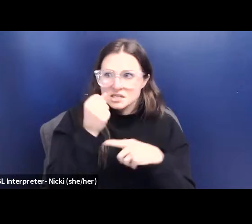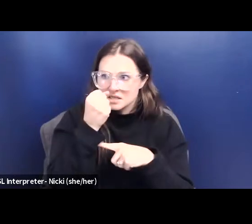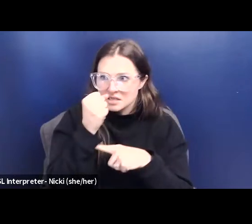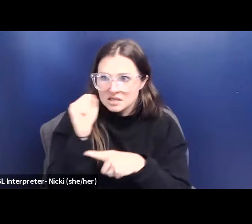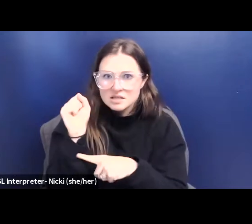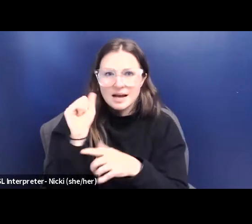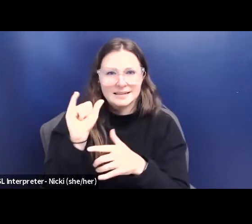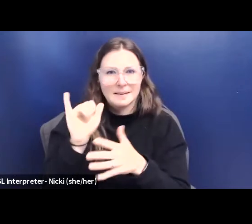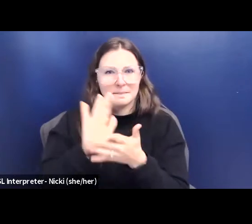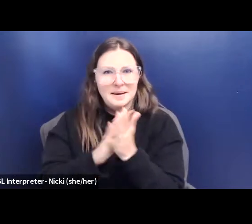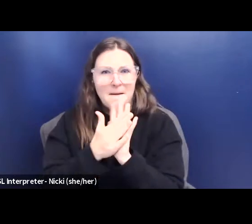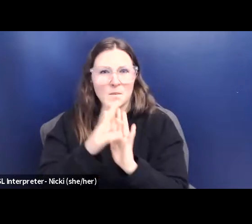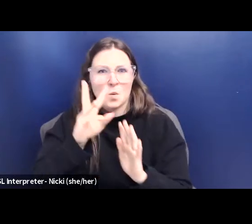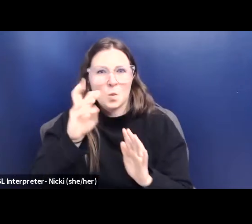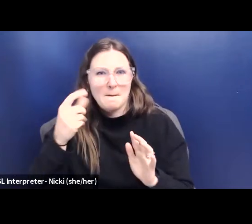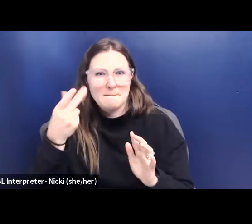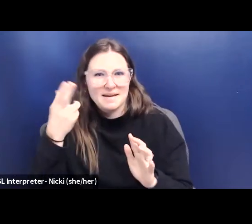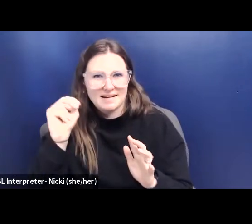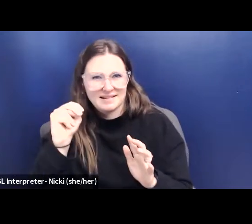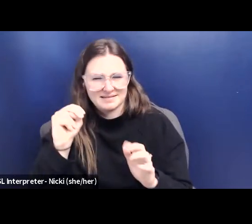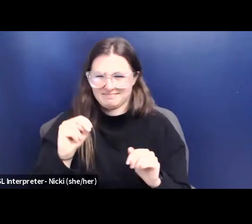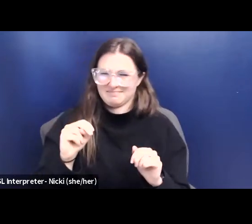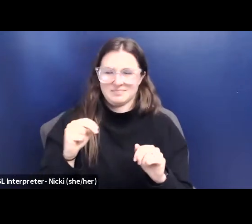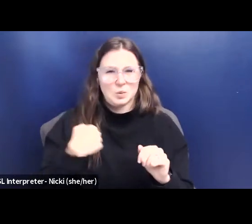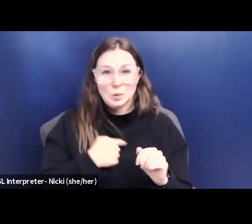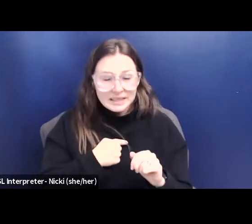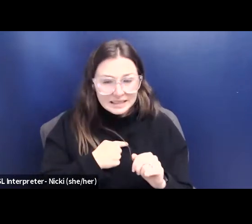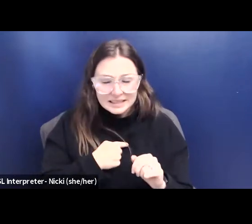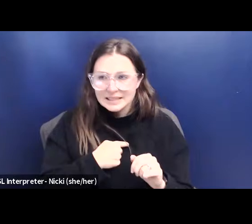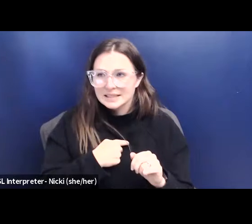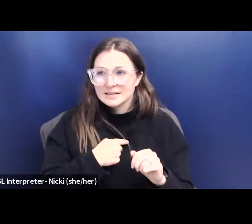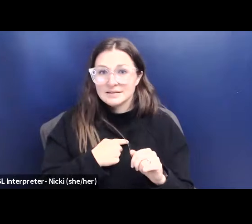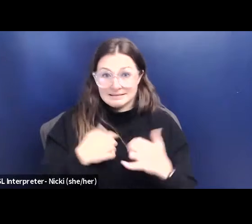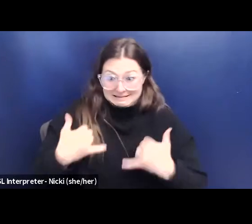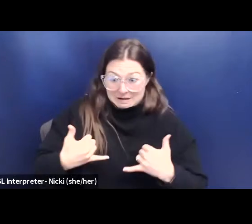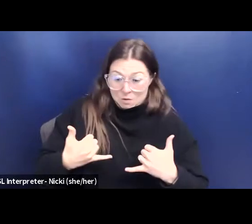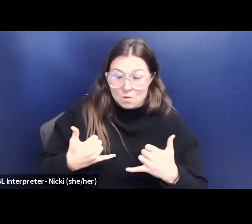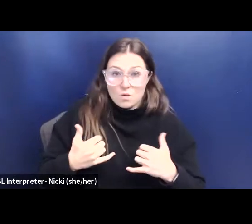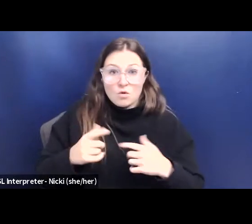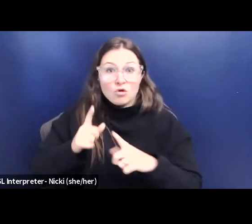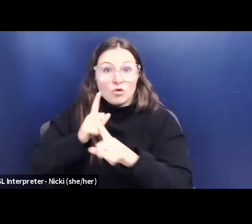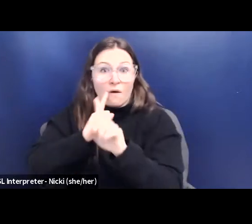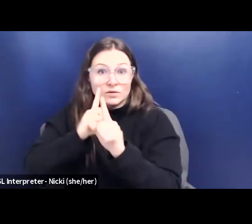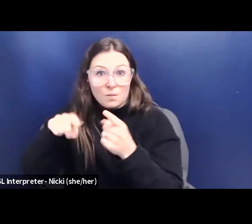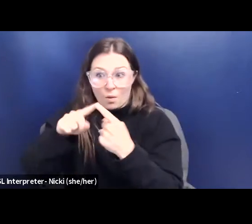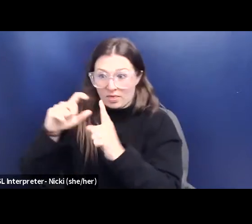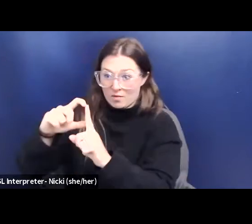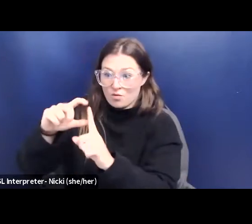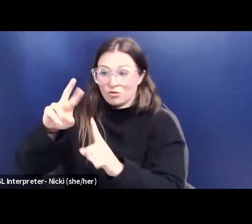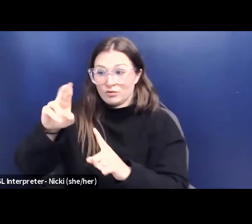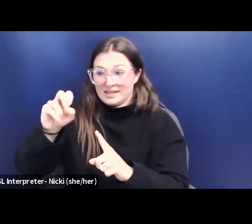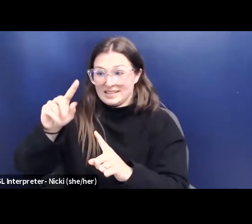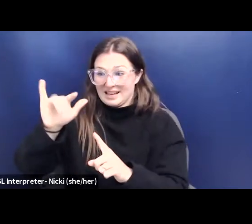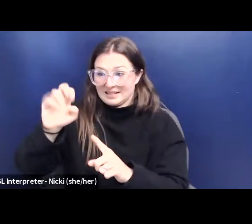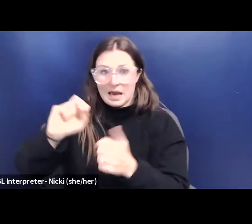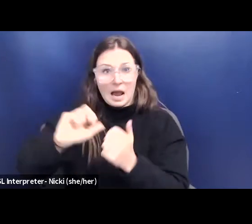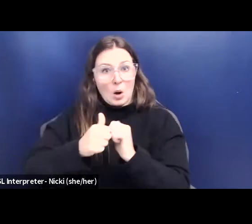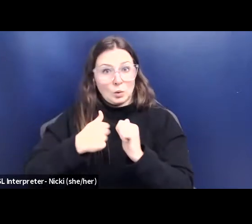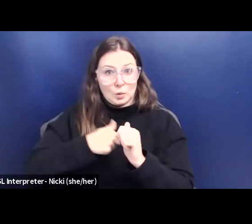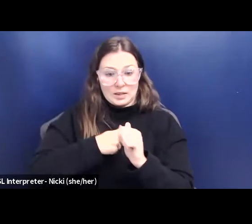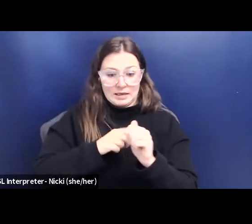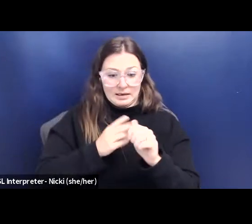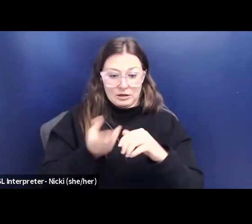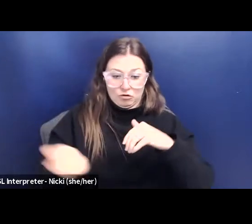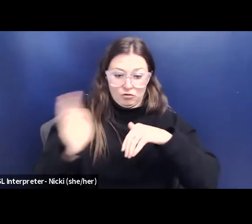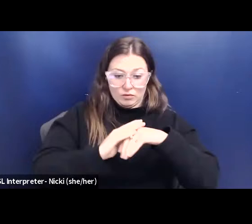We are living in a moment where more and more the conversation around resilience is about how do we increase our capacity